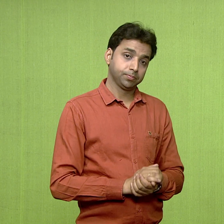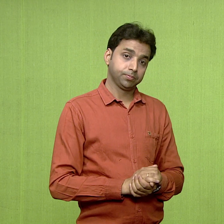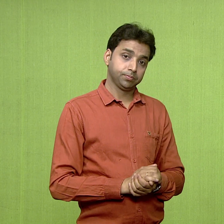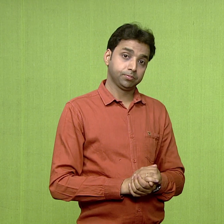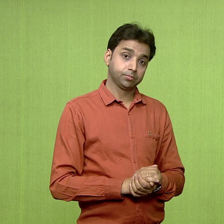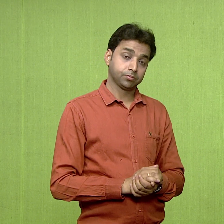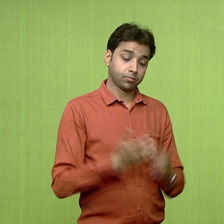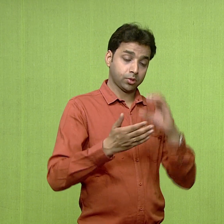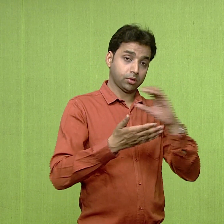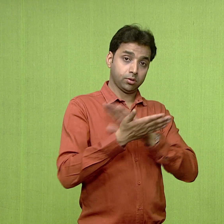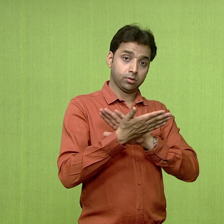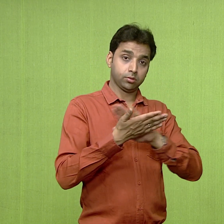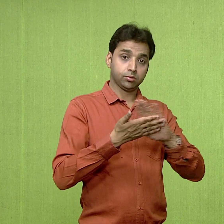Charak Samhita